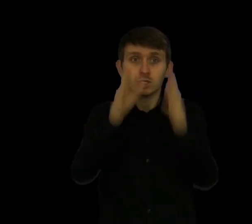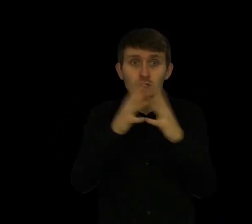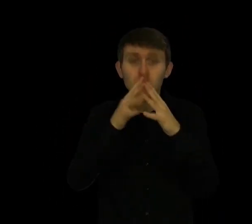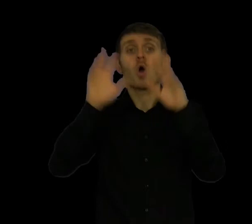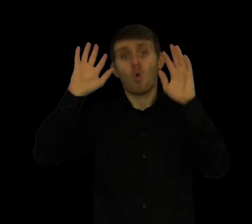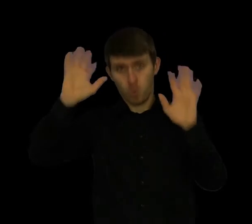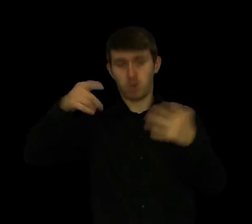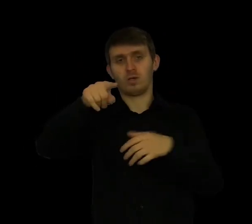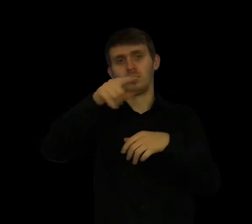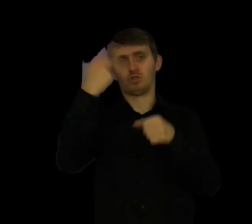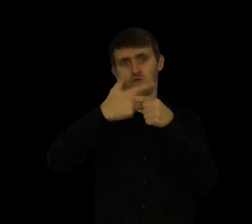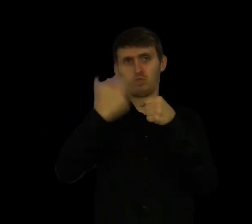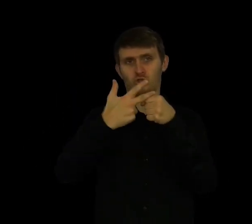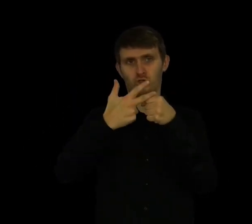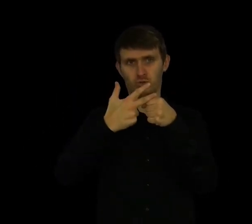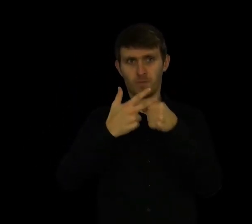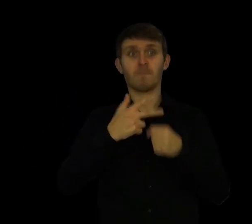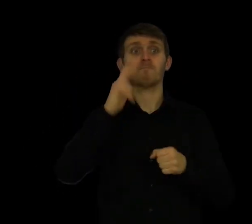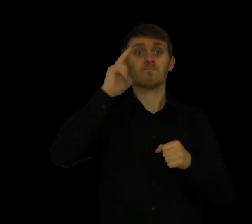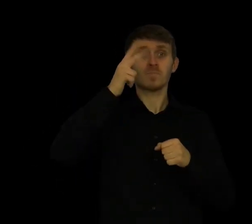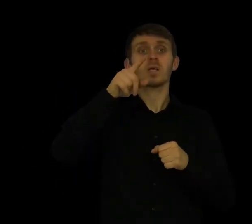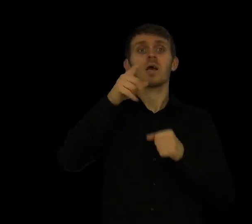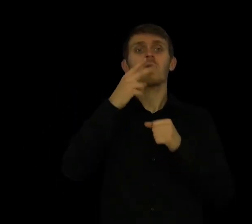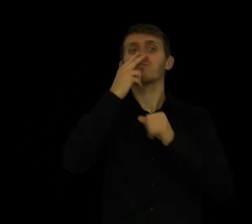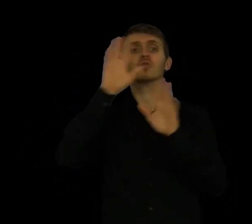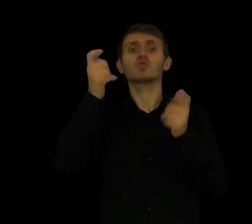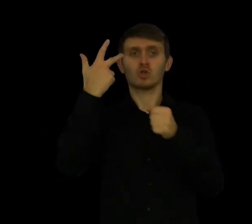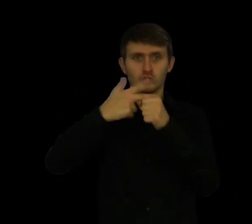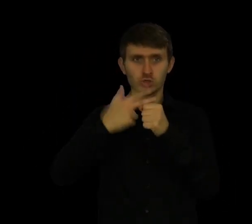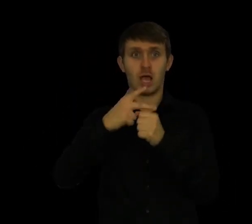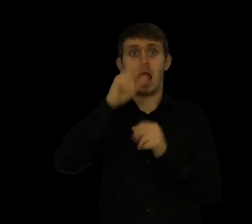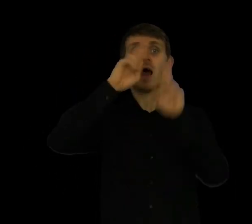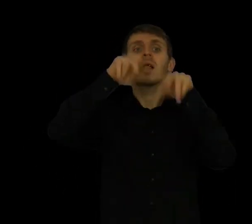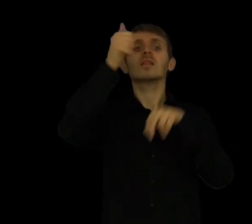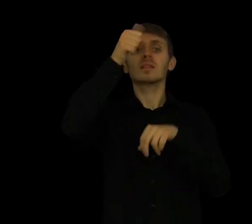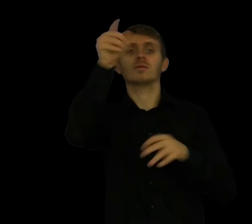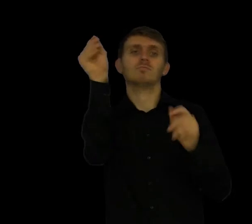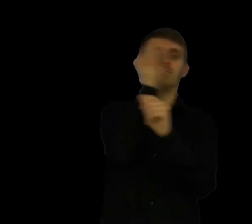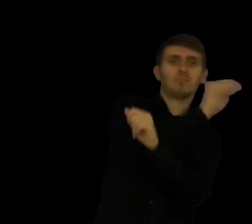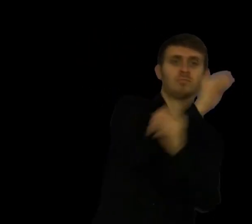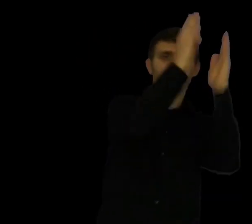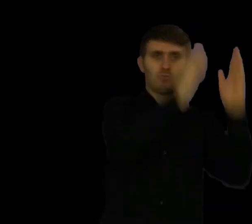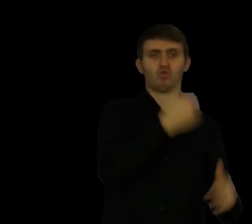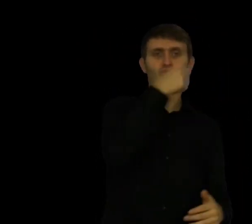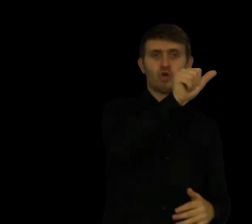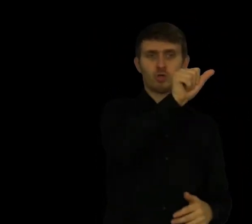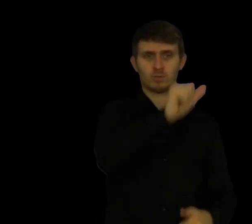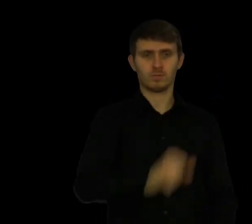in the tens place represents the 30. So this is the 3, represents the 30. And then we're replacing